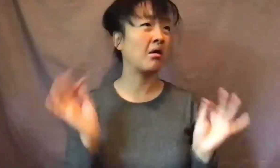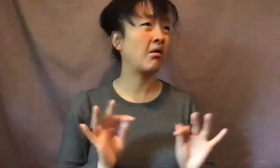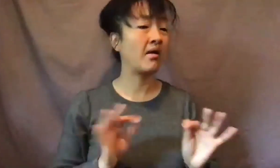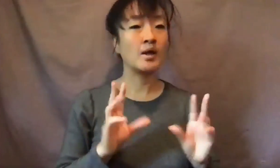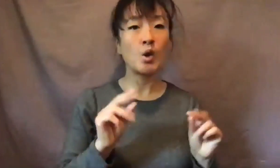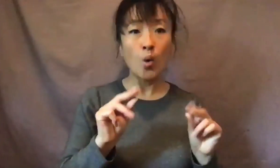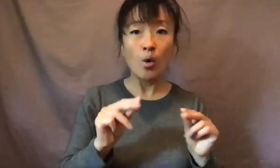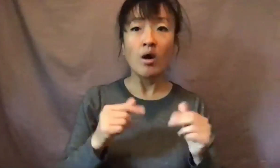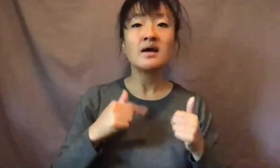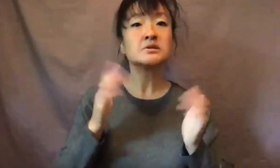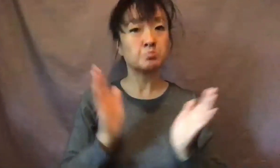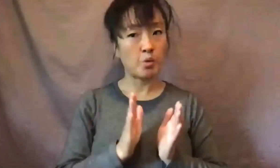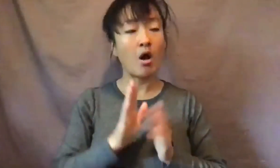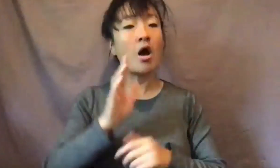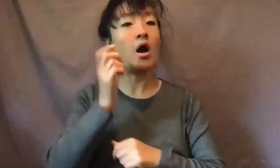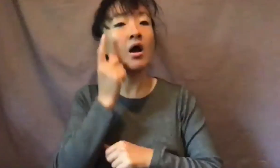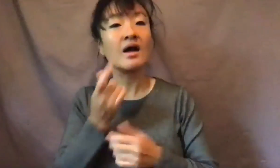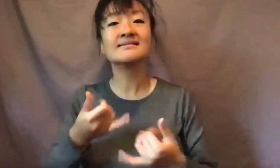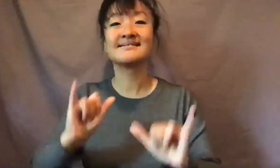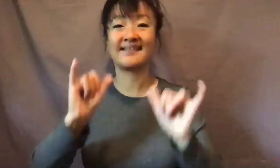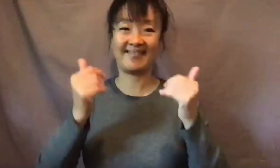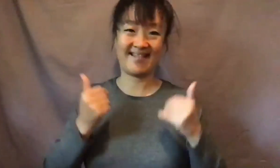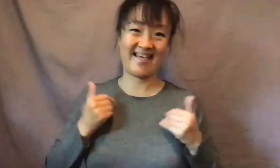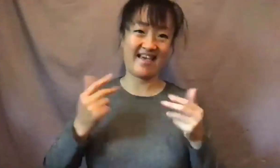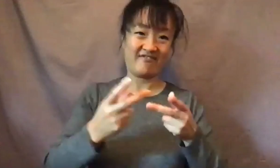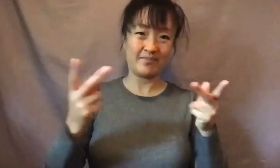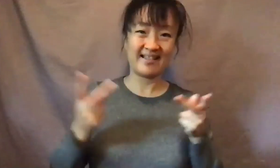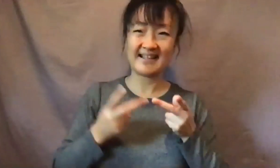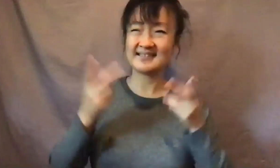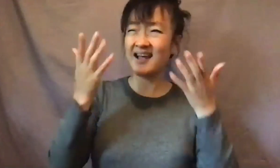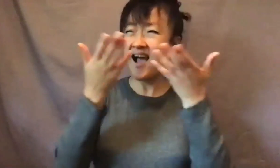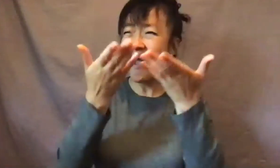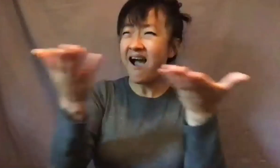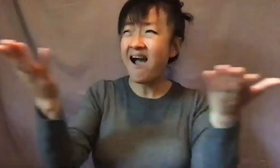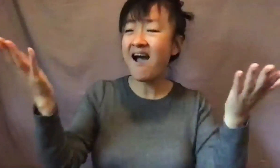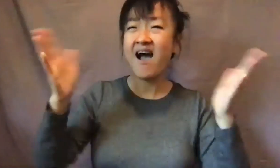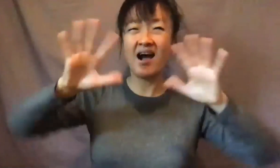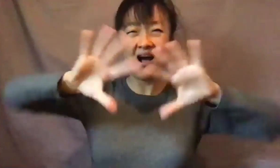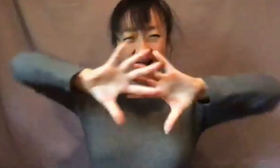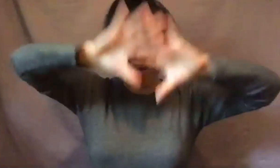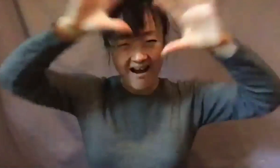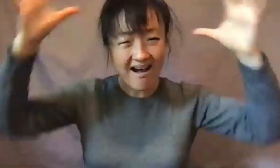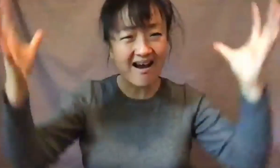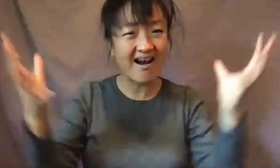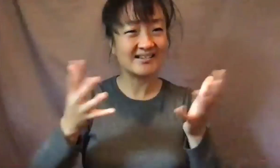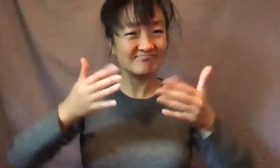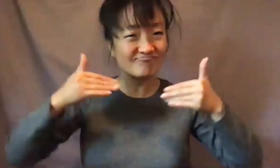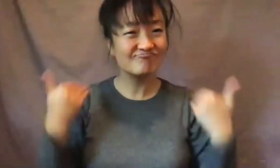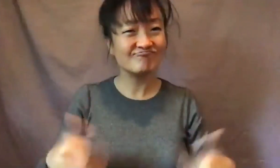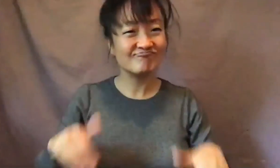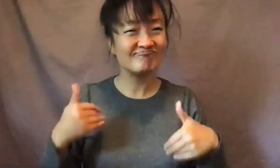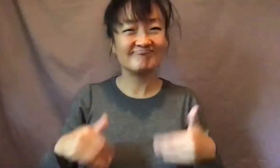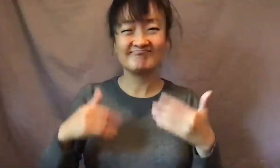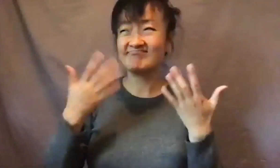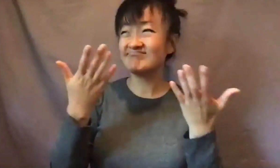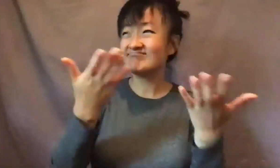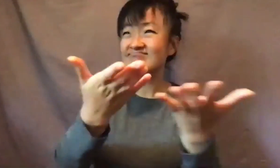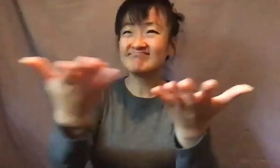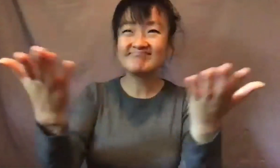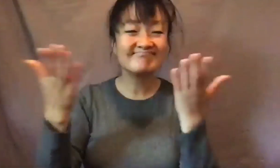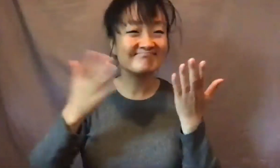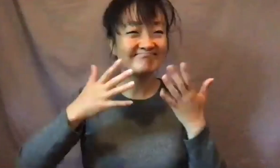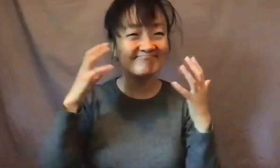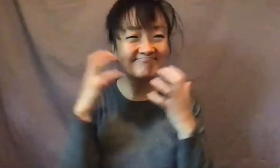that I have a place in this big, vast, incredible, right? This wonder, right?